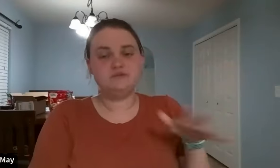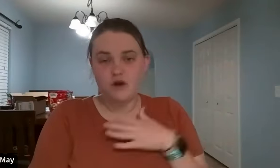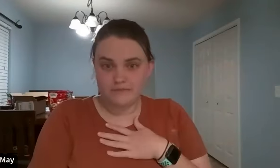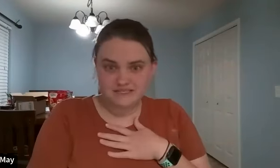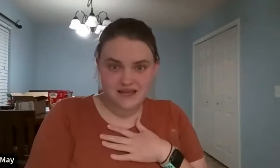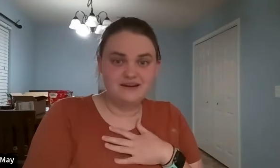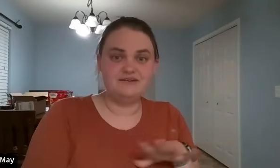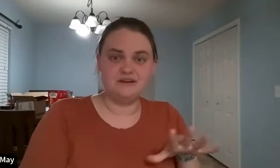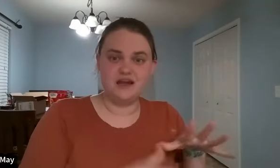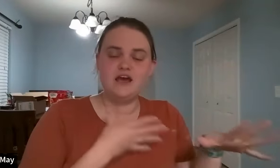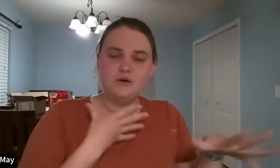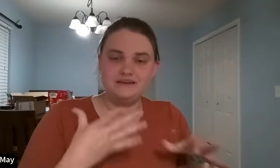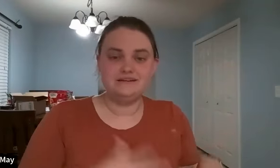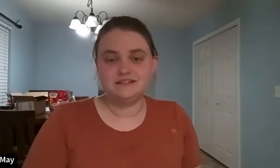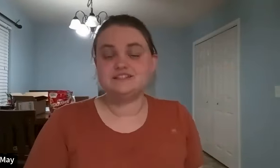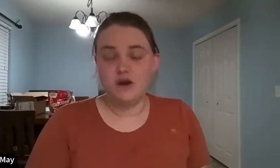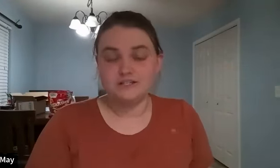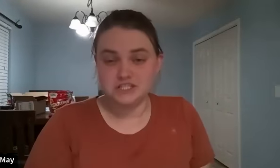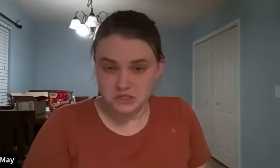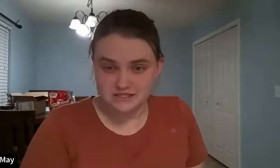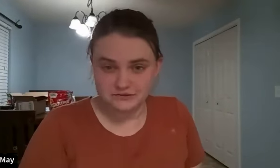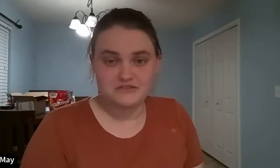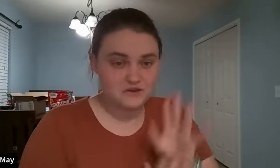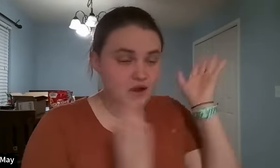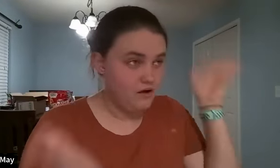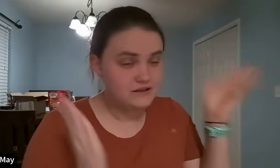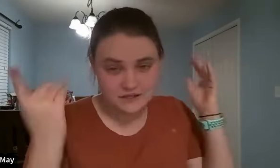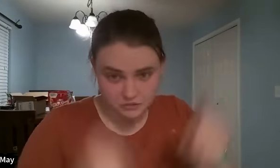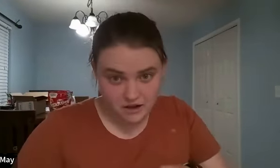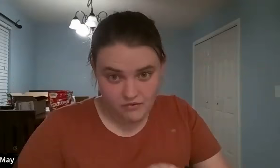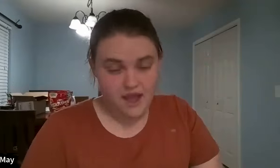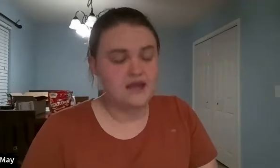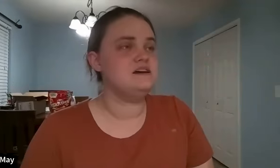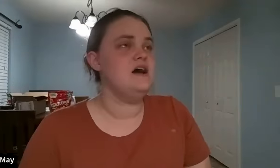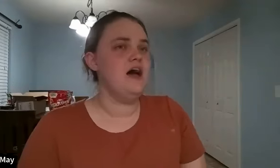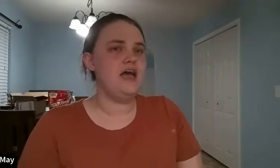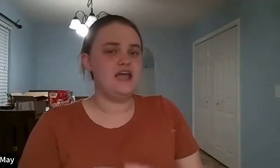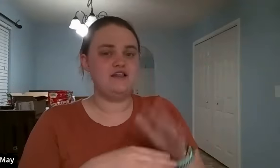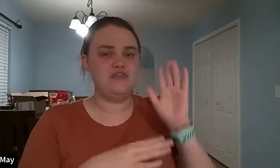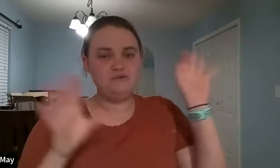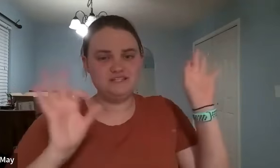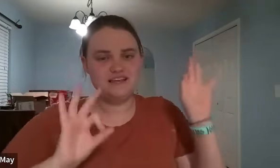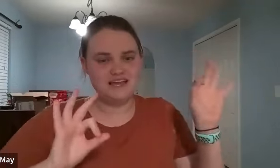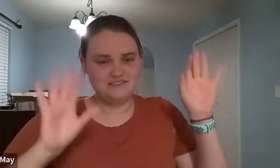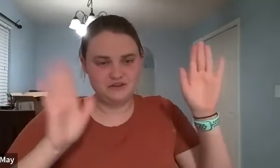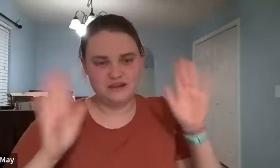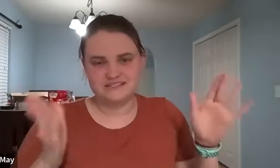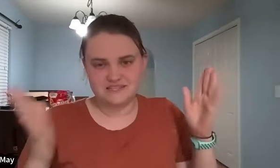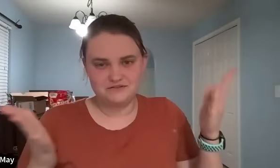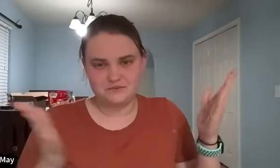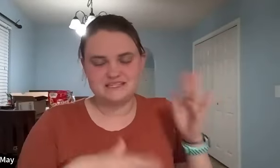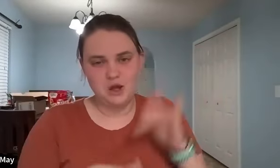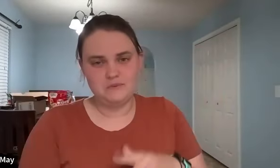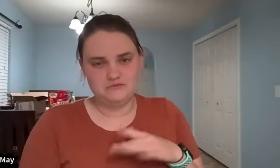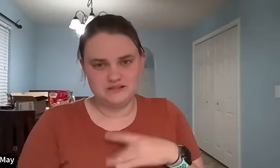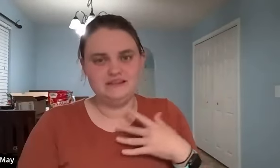calm me down. It would kind of help me because college is stressful. I think we all can agree on that. And that was like the greatest thing for me, is it helped me really kind